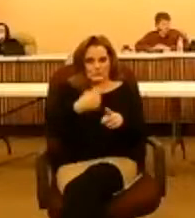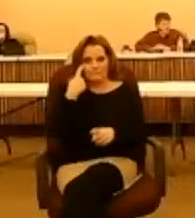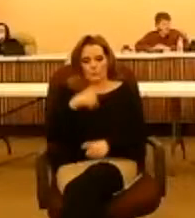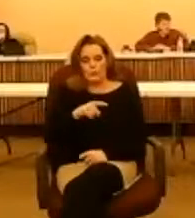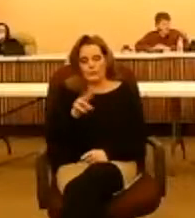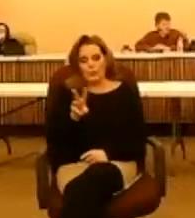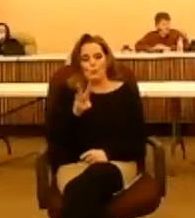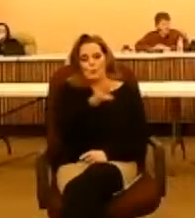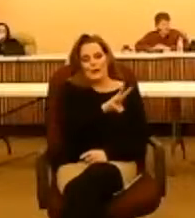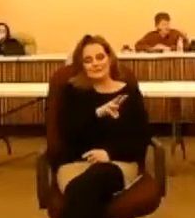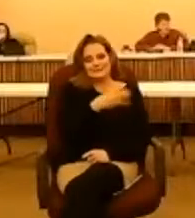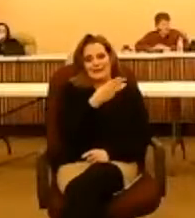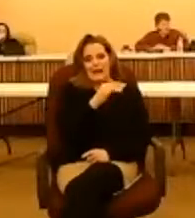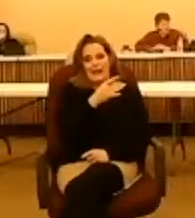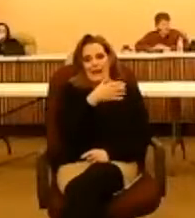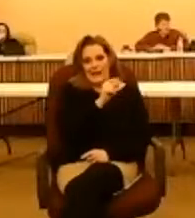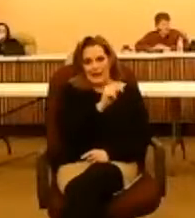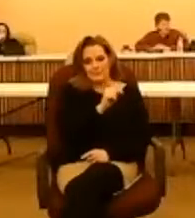Hamlet.